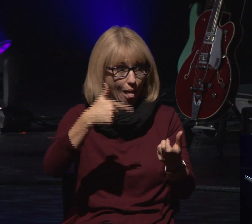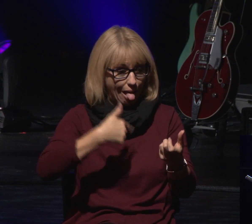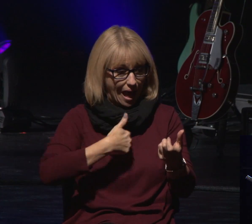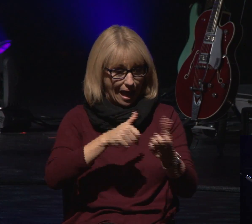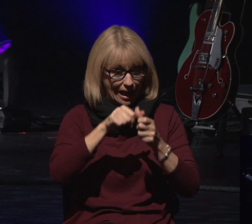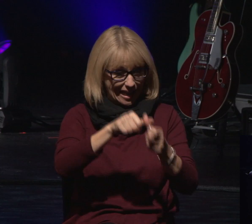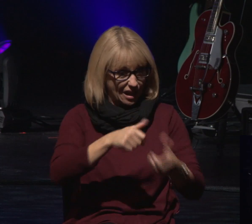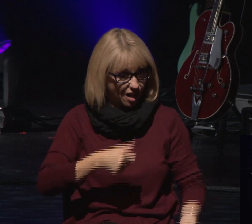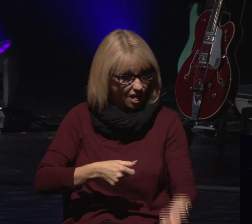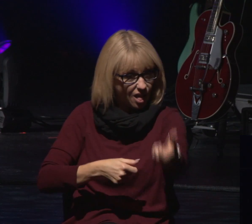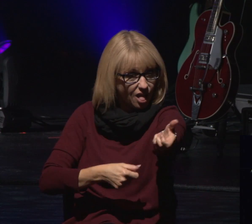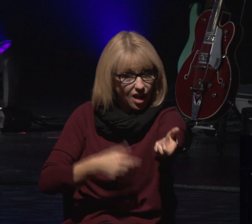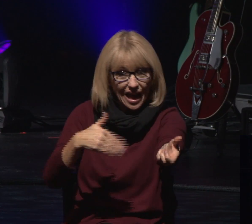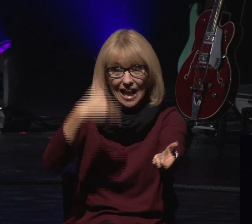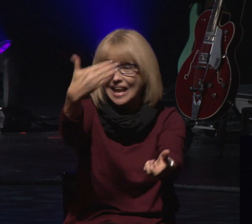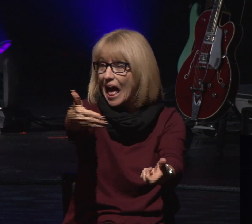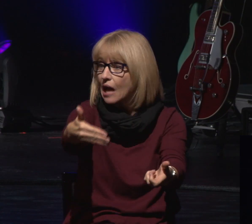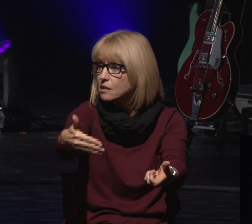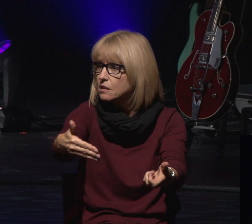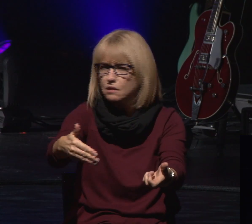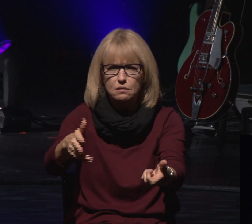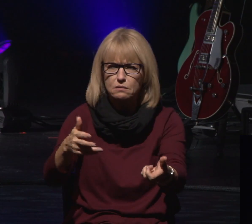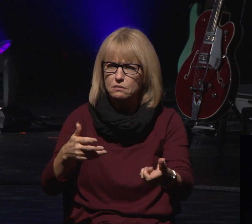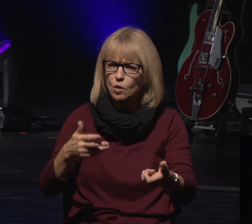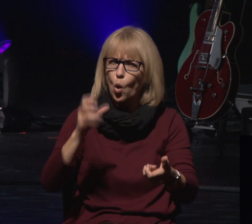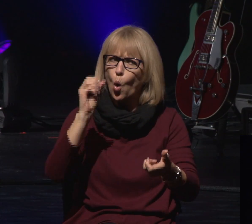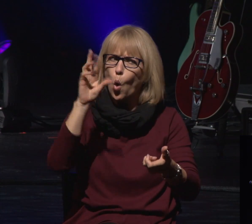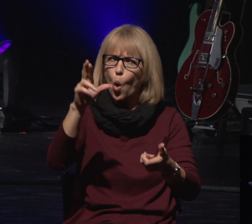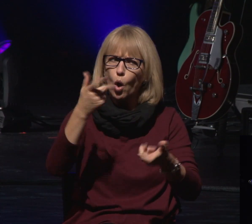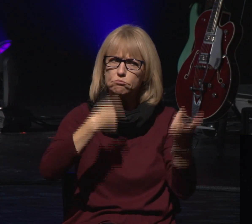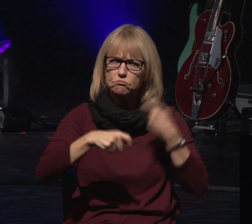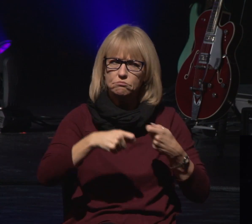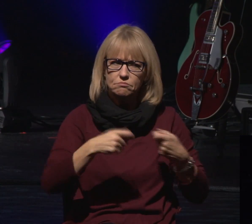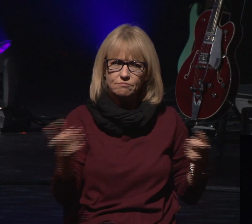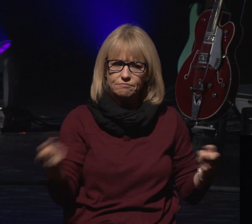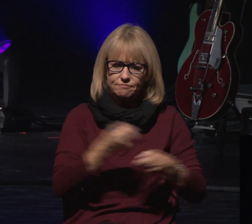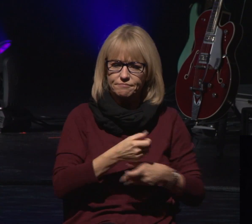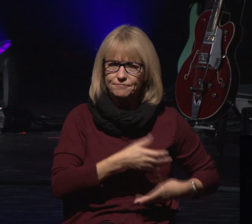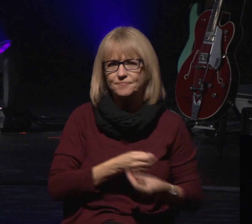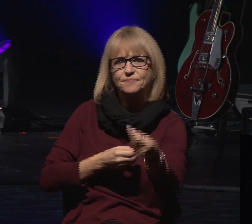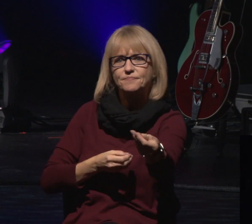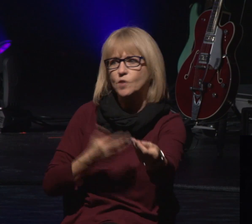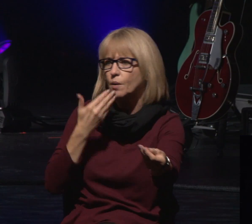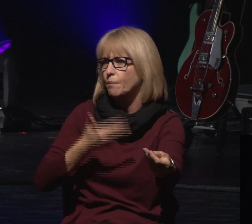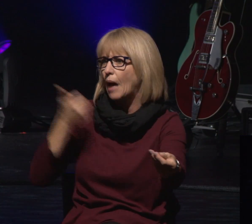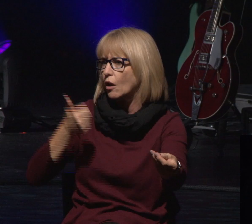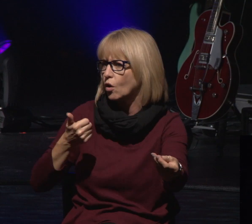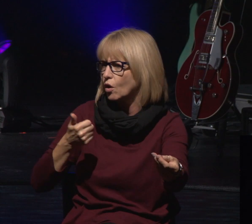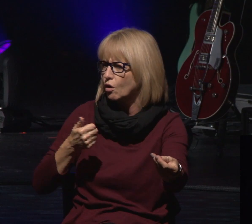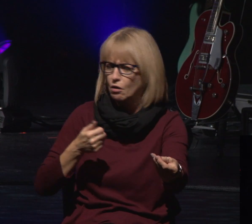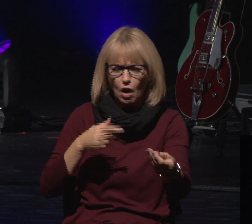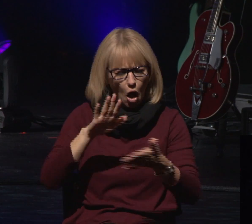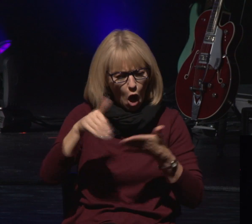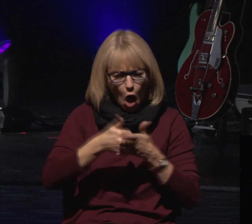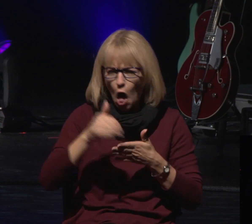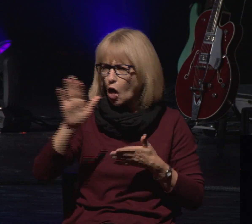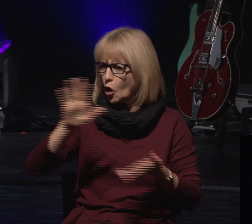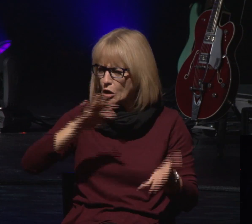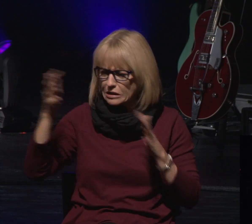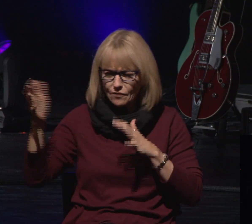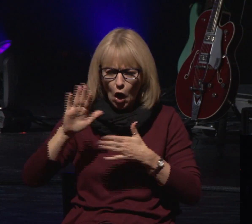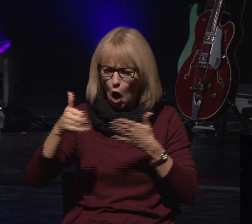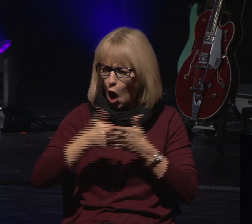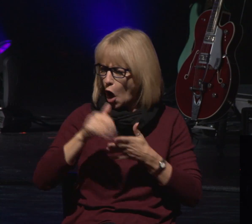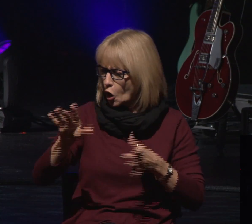one? What are you going to pass down? It's really easy to take all that dysfunction, all that happened to you. Joseph could have